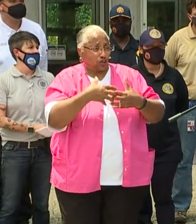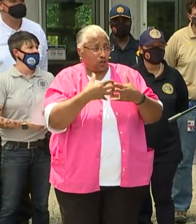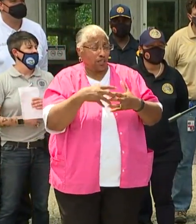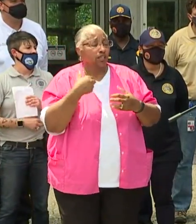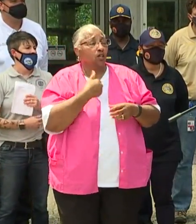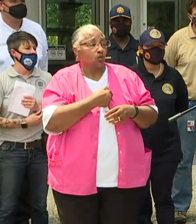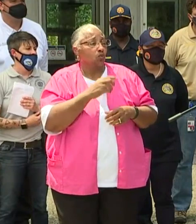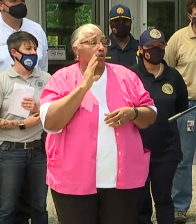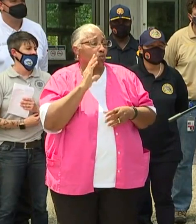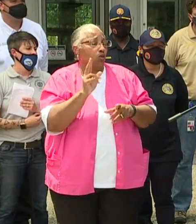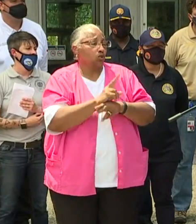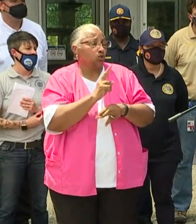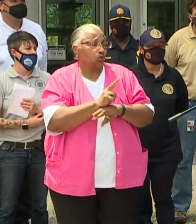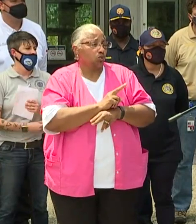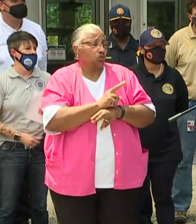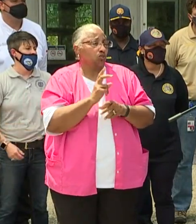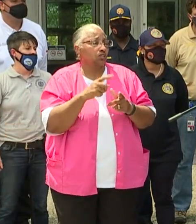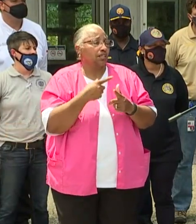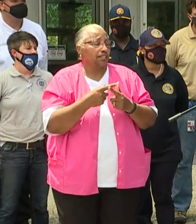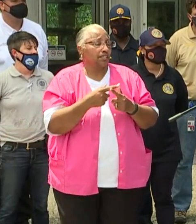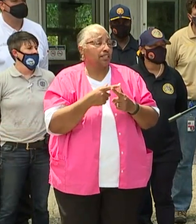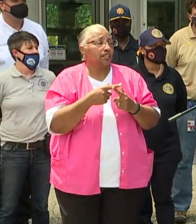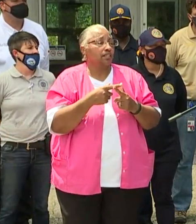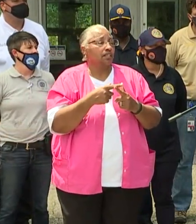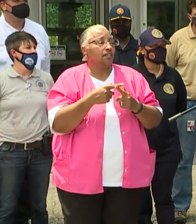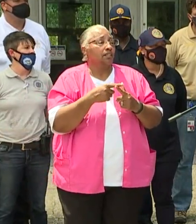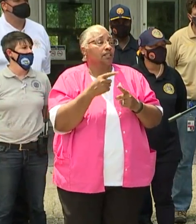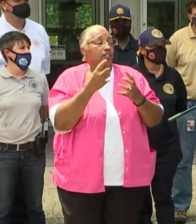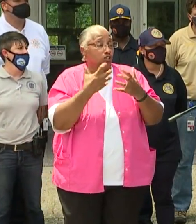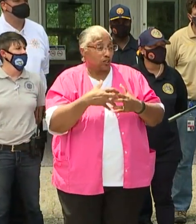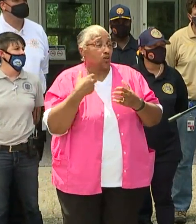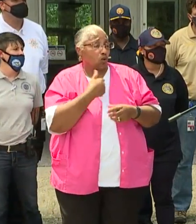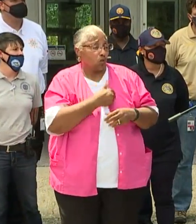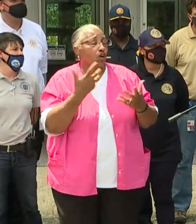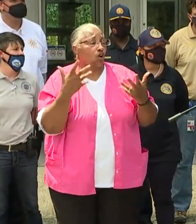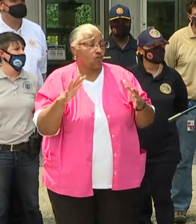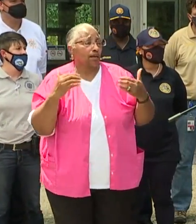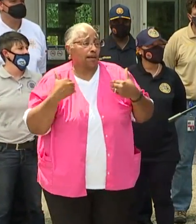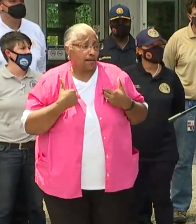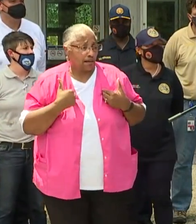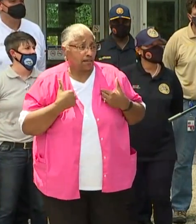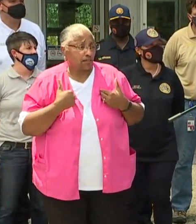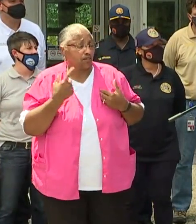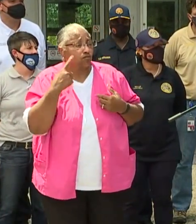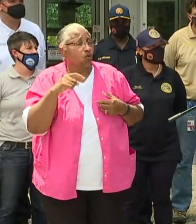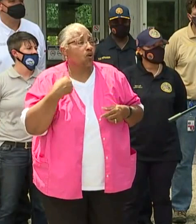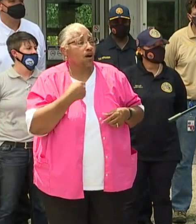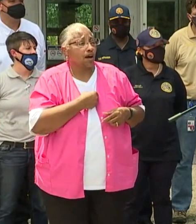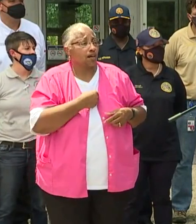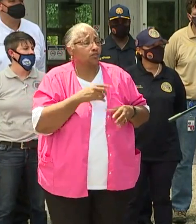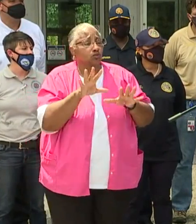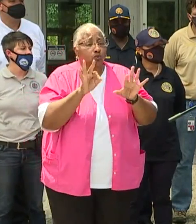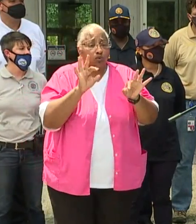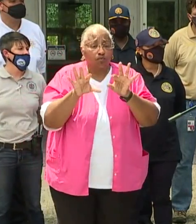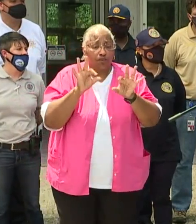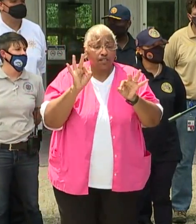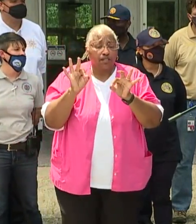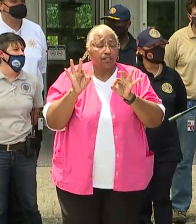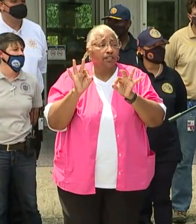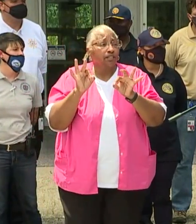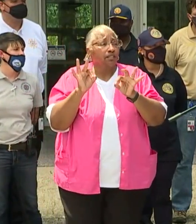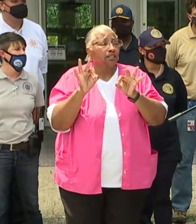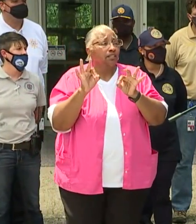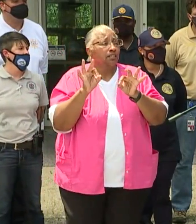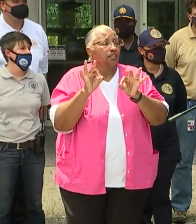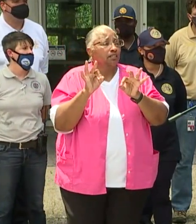along with about a handful of generators that we have on hand to selectively find the key